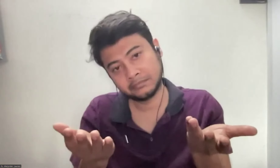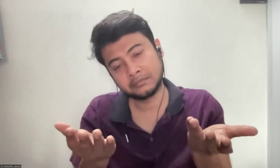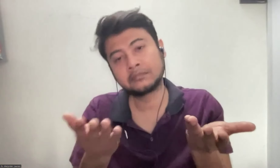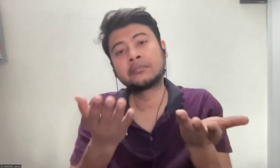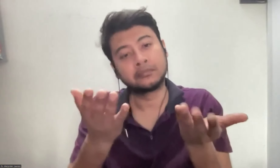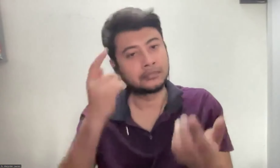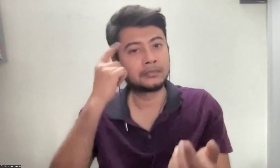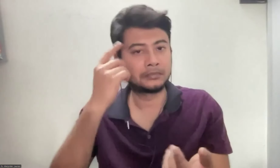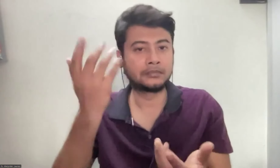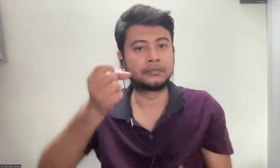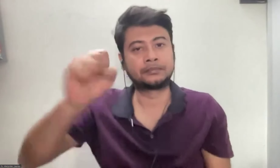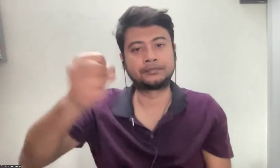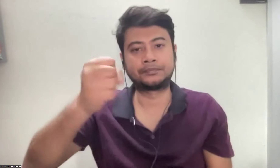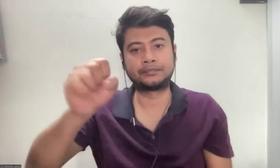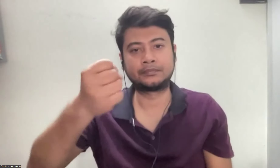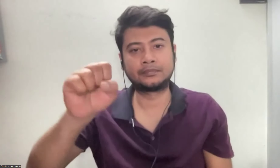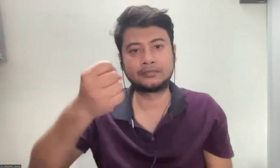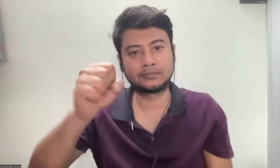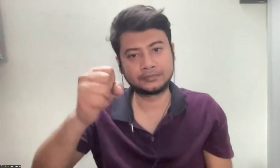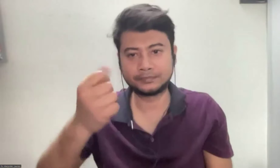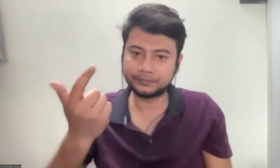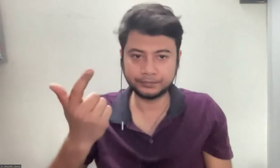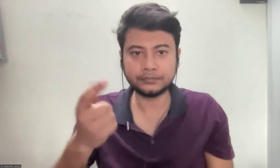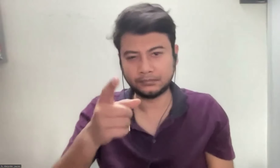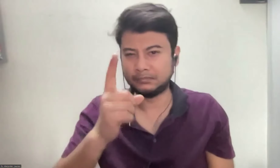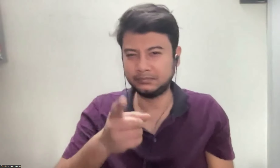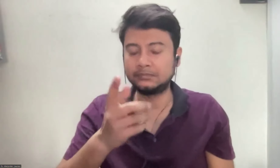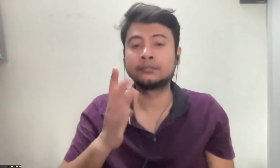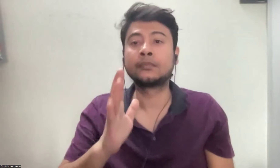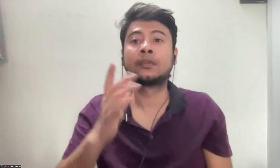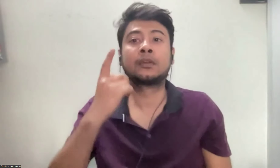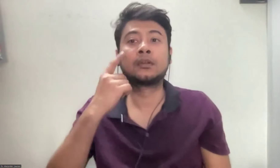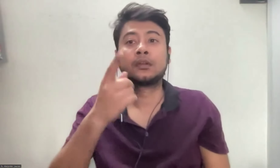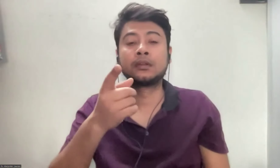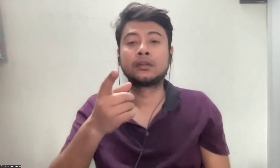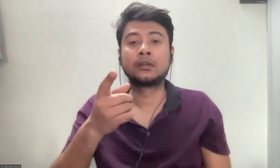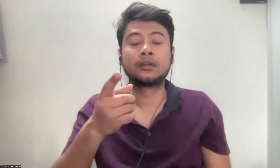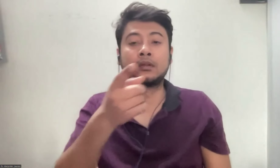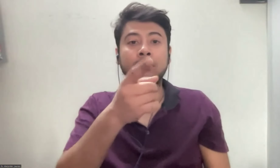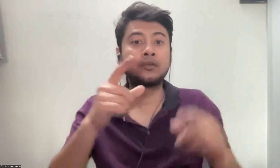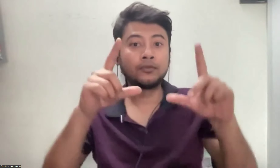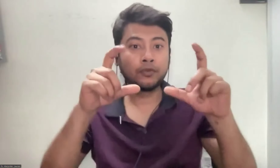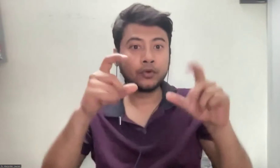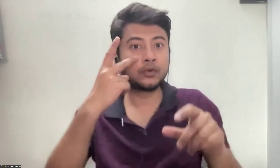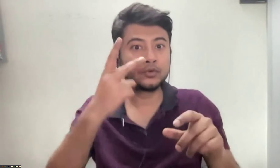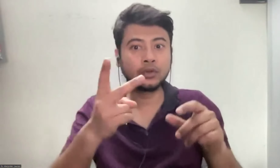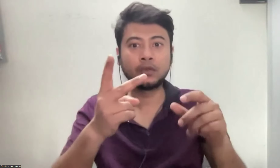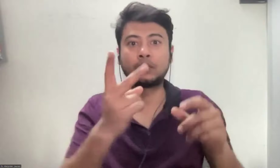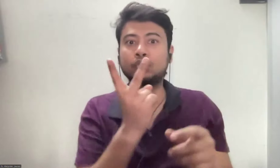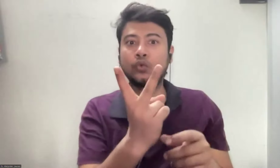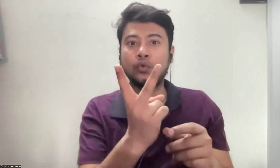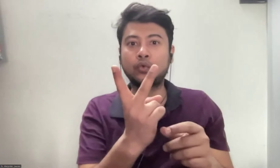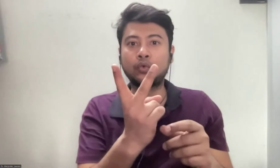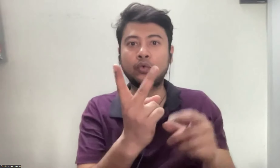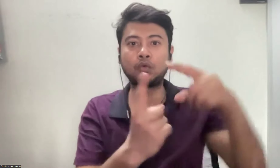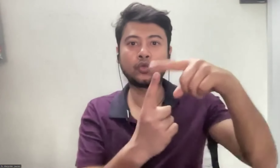now the first step that we have, now our puja plate is ready. Our Tulsi Marani is ready on the stool, and the next stool we have this puja plate ready